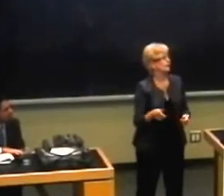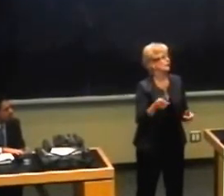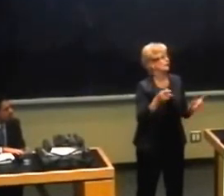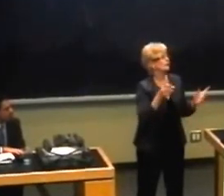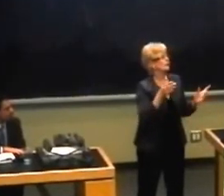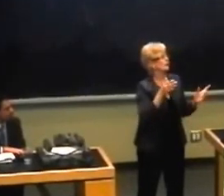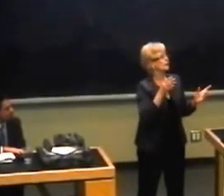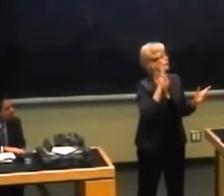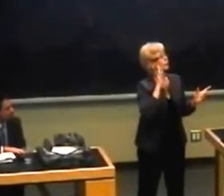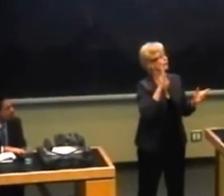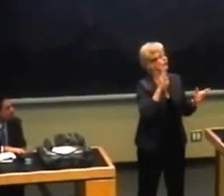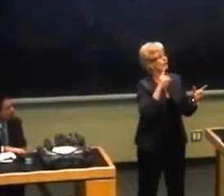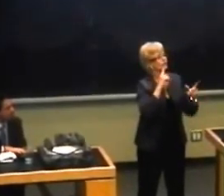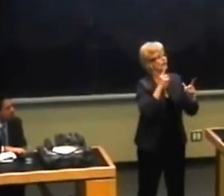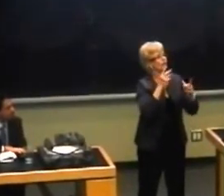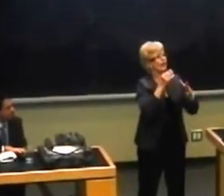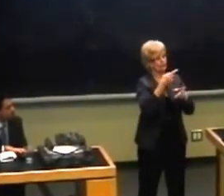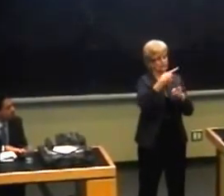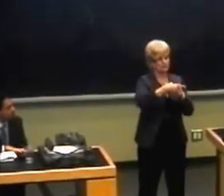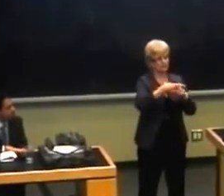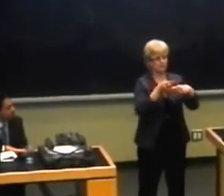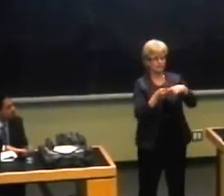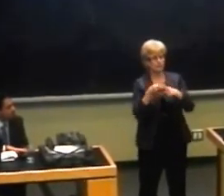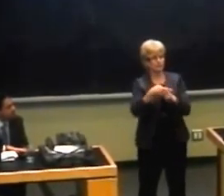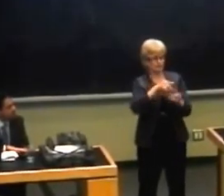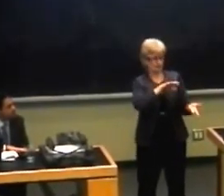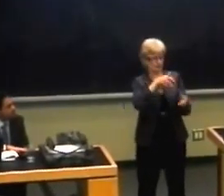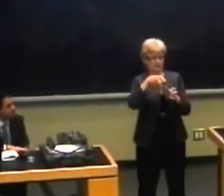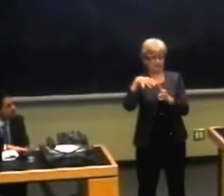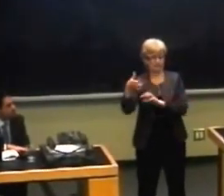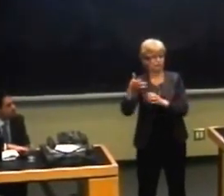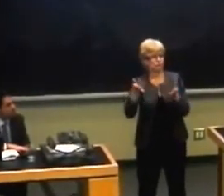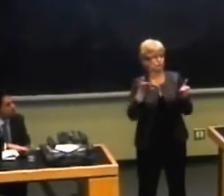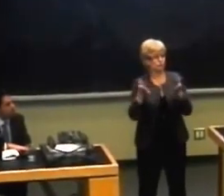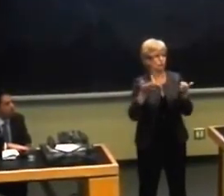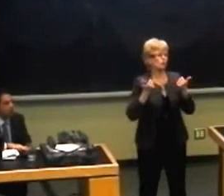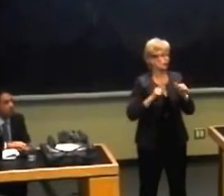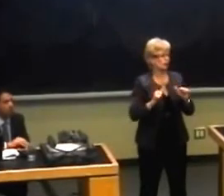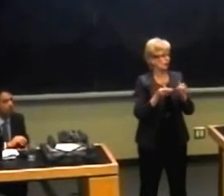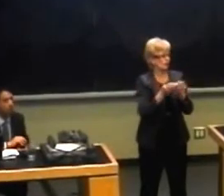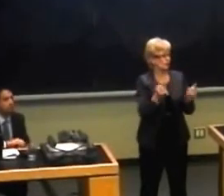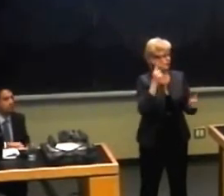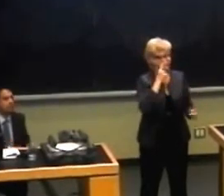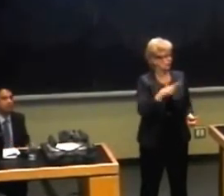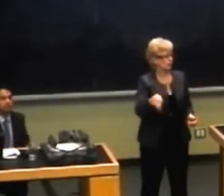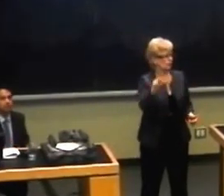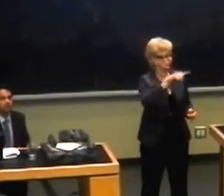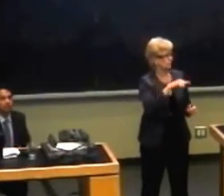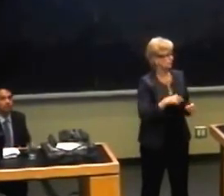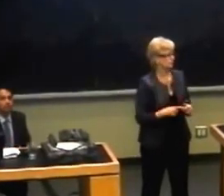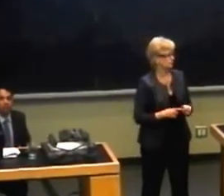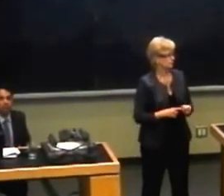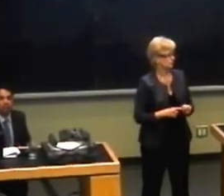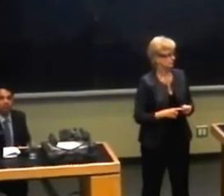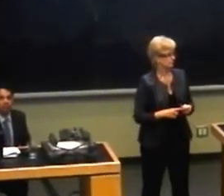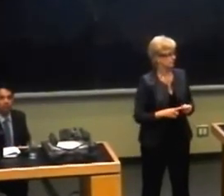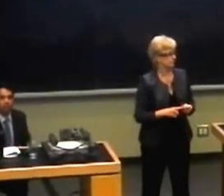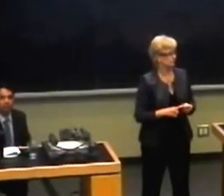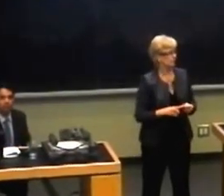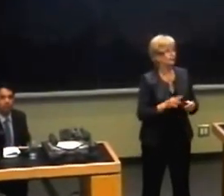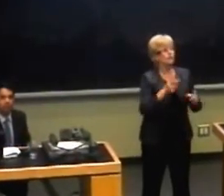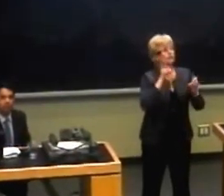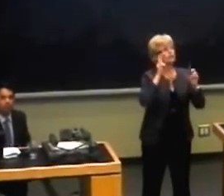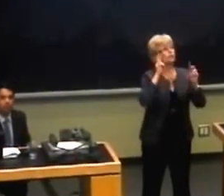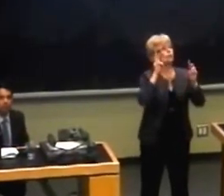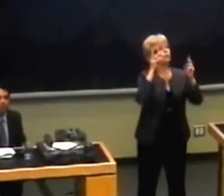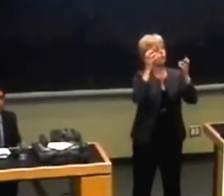at the various intersections where there's disruption and traffic and construction work going on, again, with a view to try